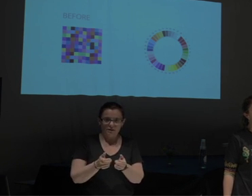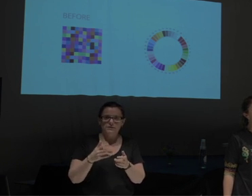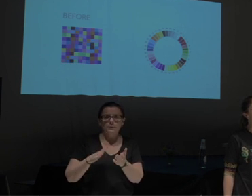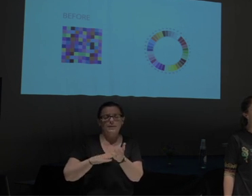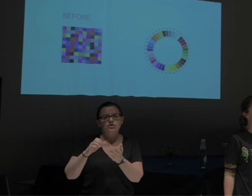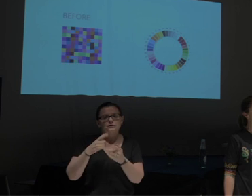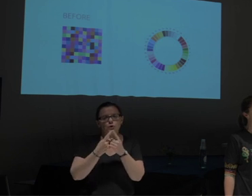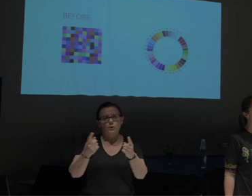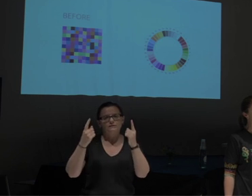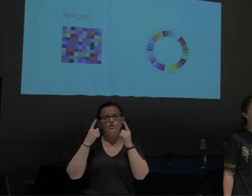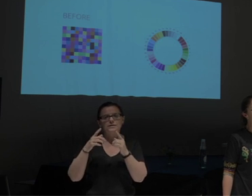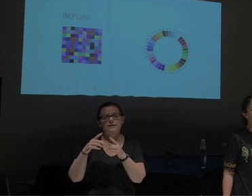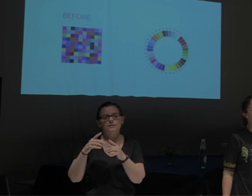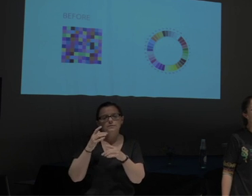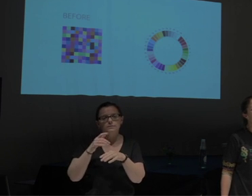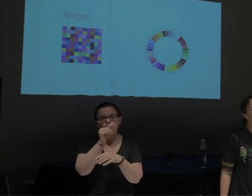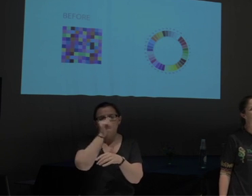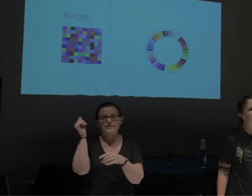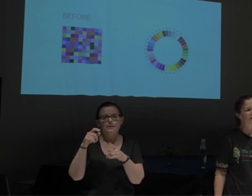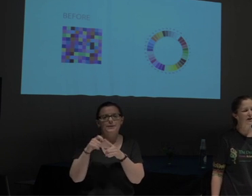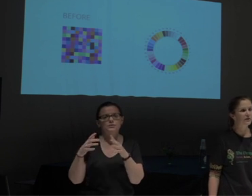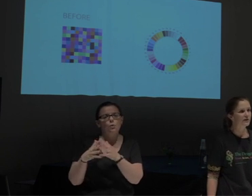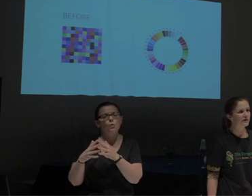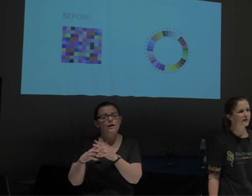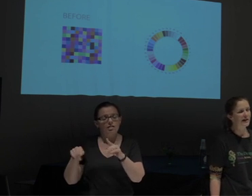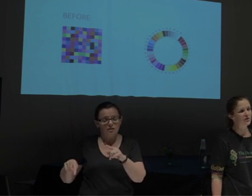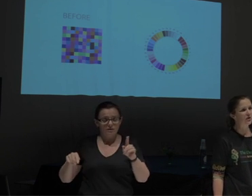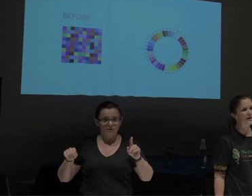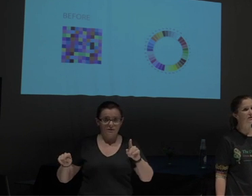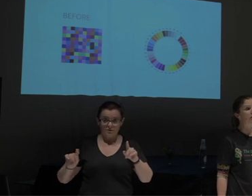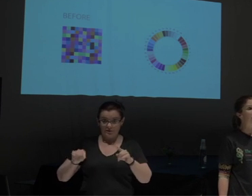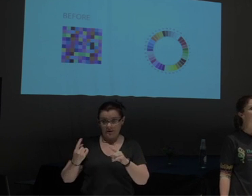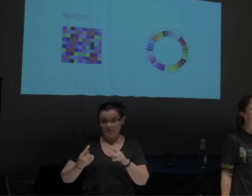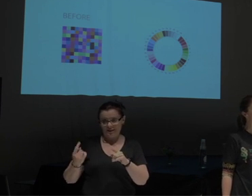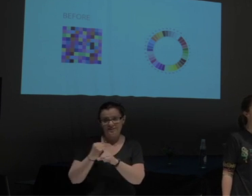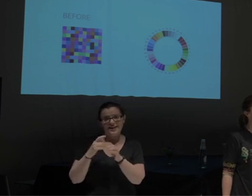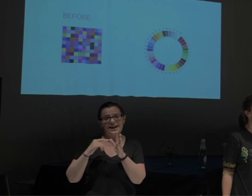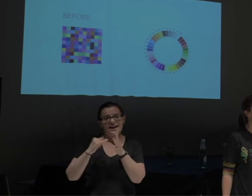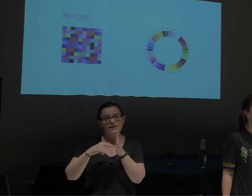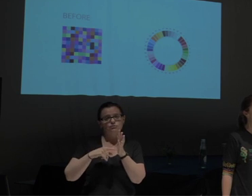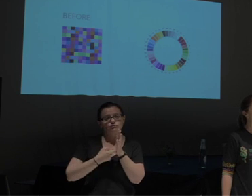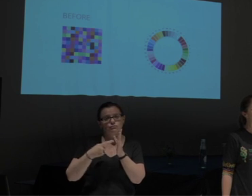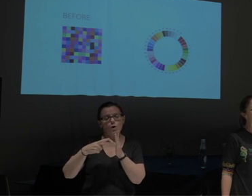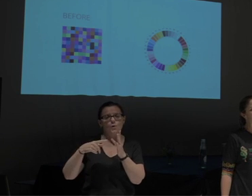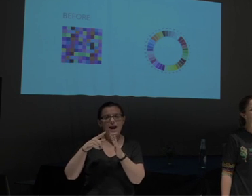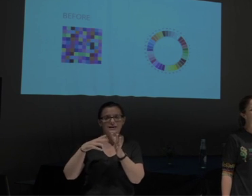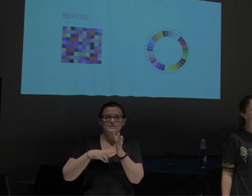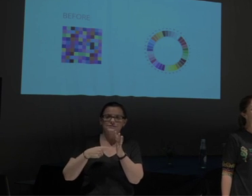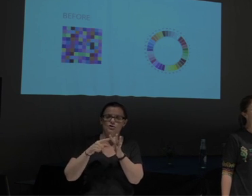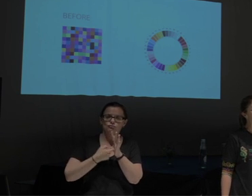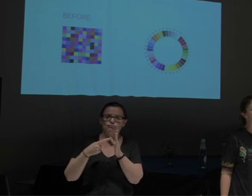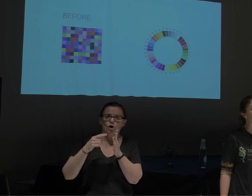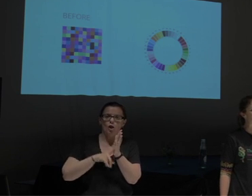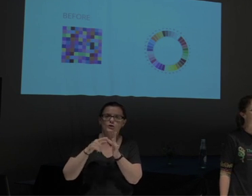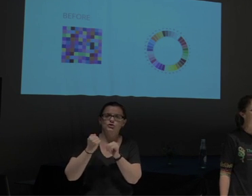by Professor Peter Warwell, who's a consultant gastroenterologist specialising particularly in the treatment